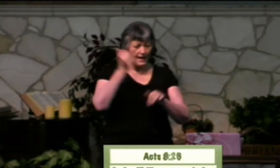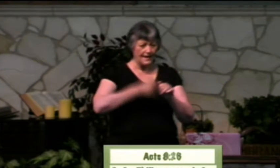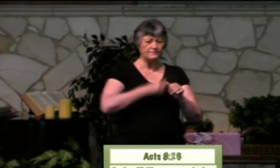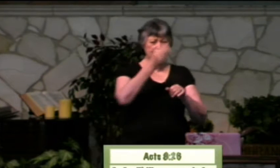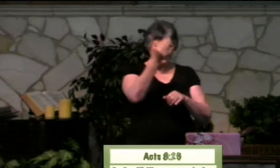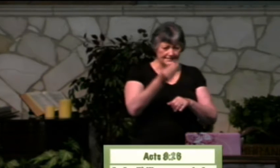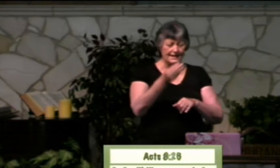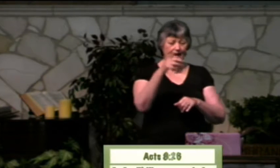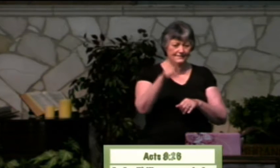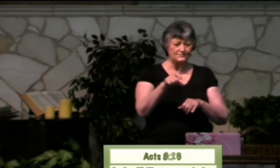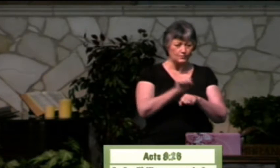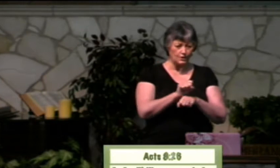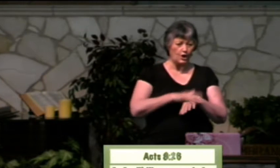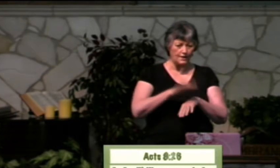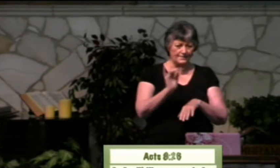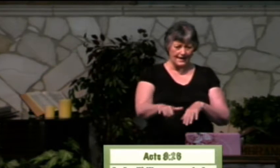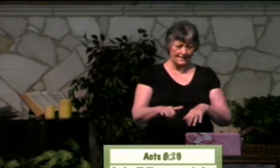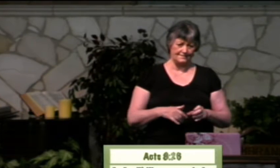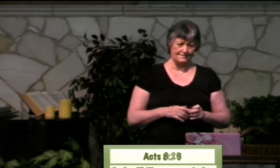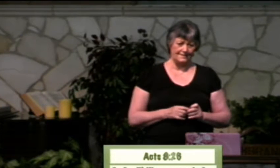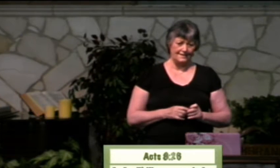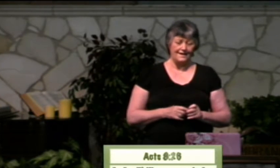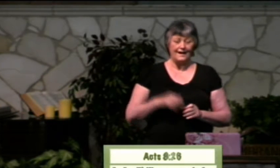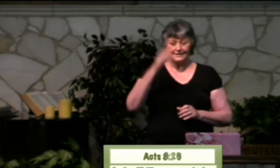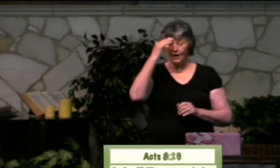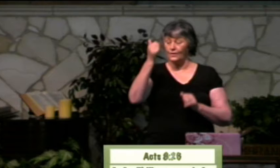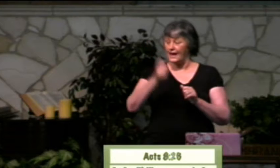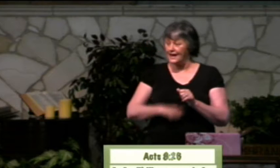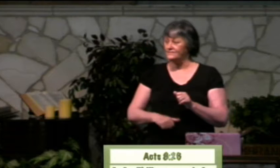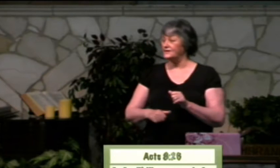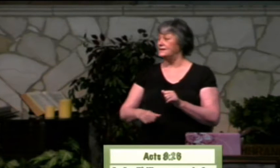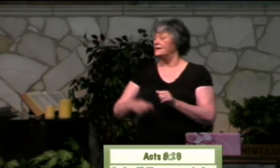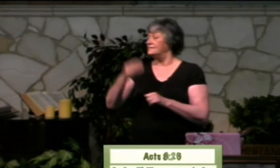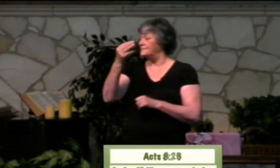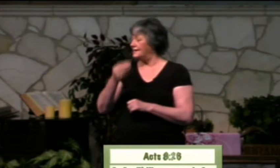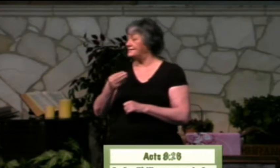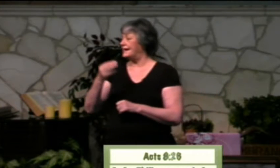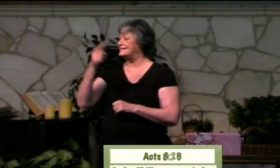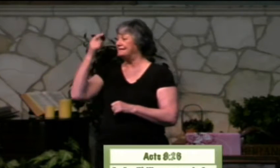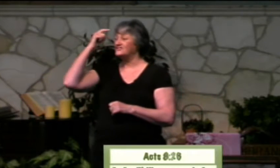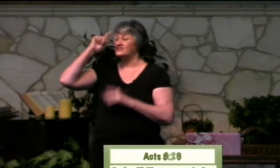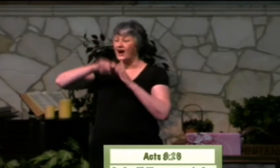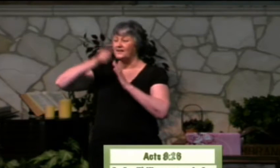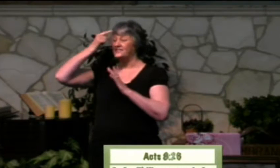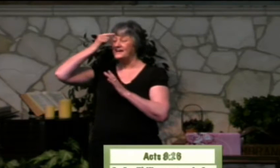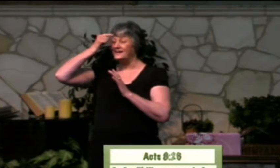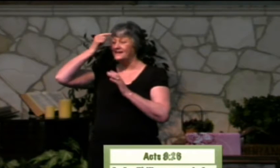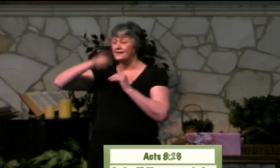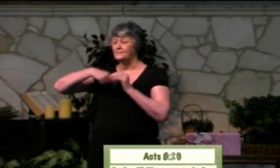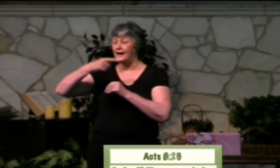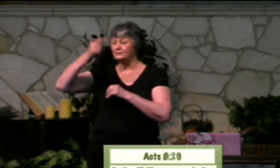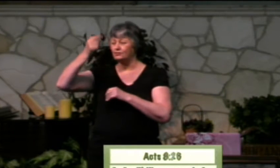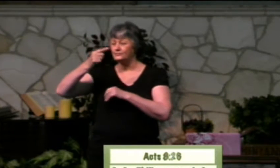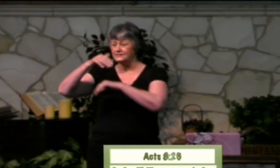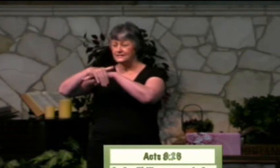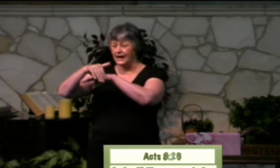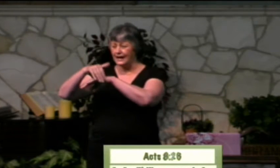every Monday I have to work on that. I know every Monday I need to start thinking about Tuesday night.